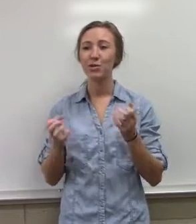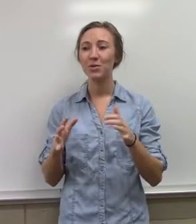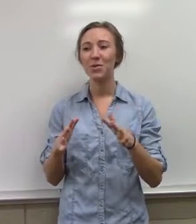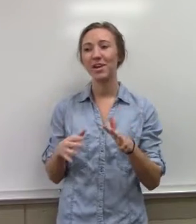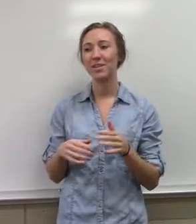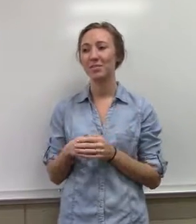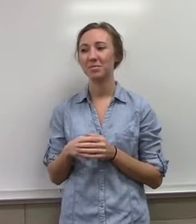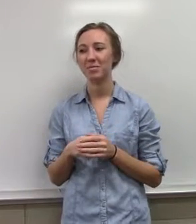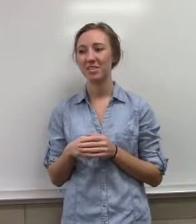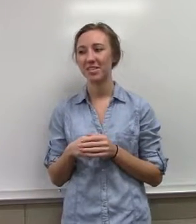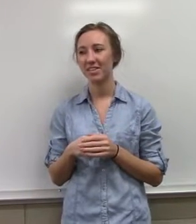hall,